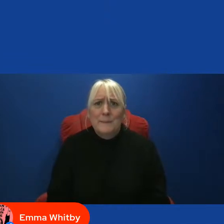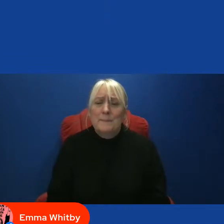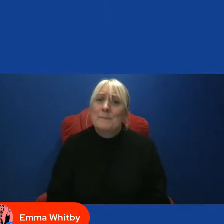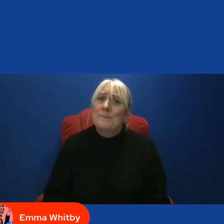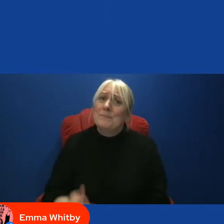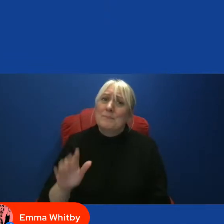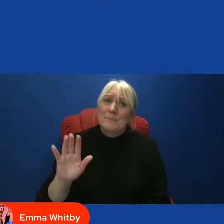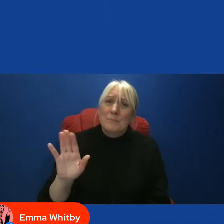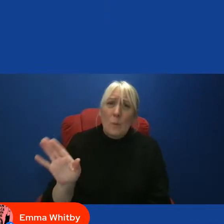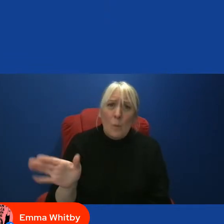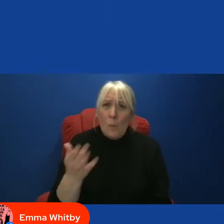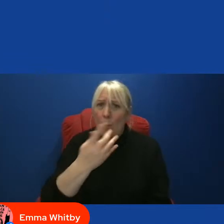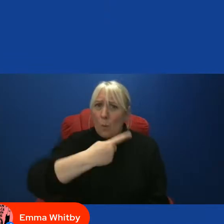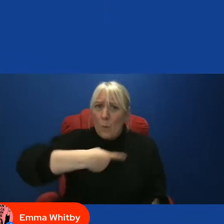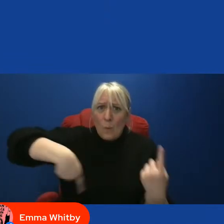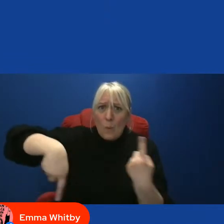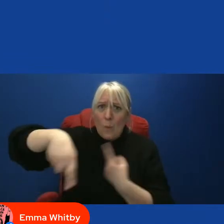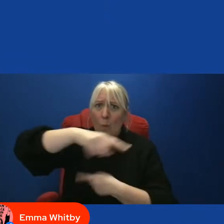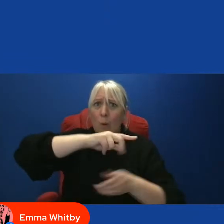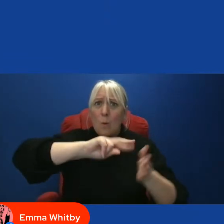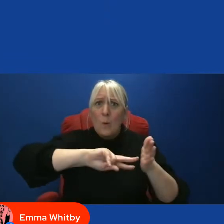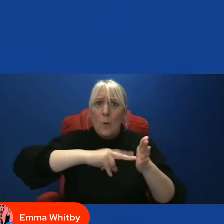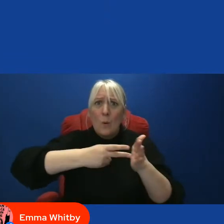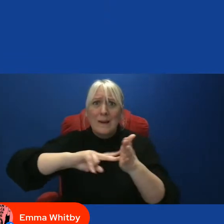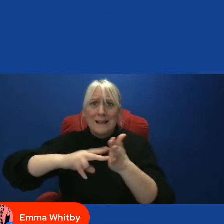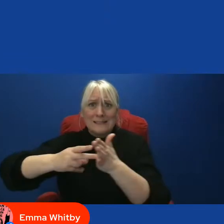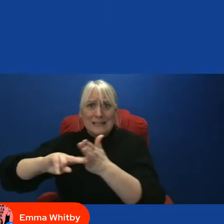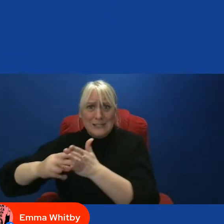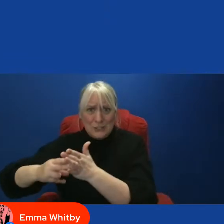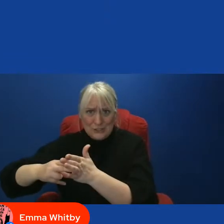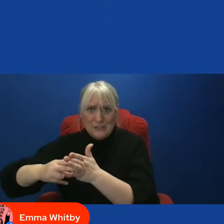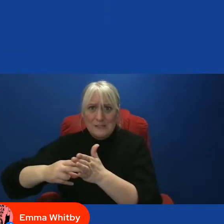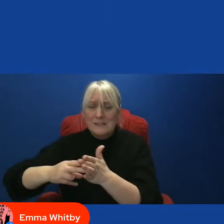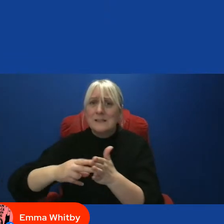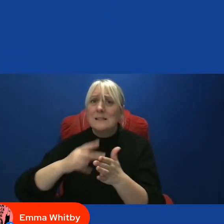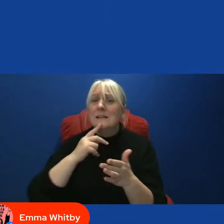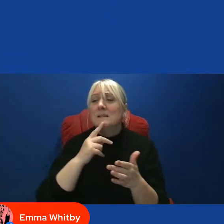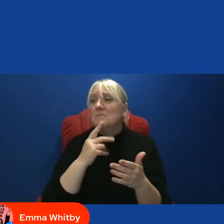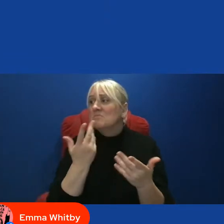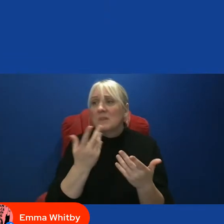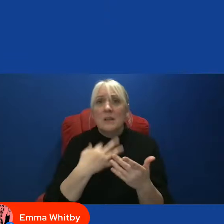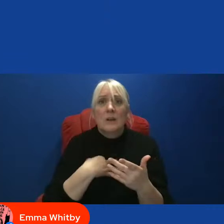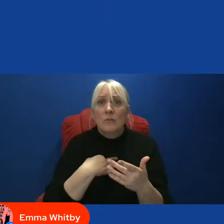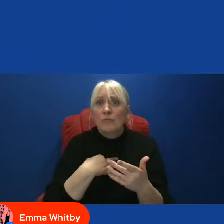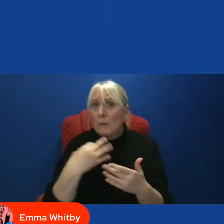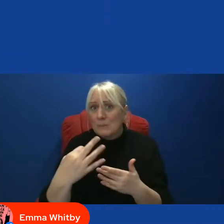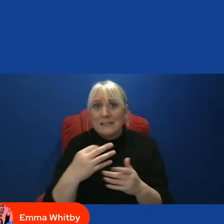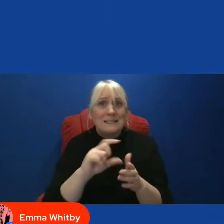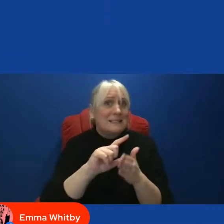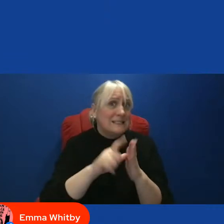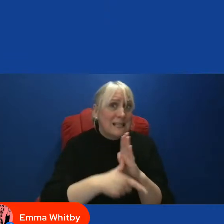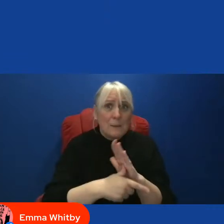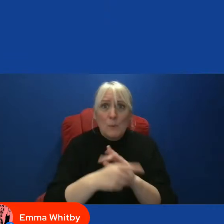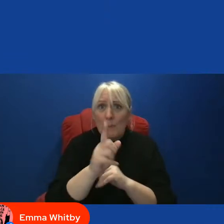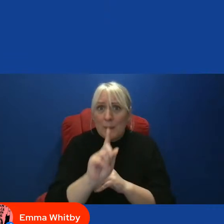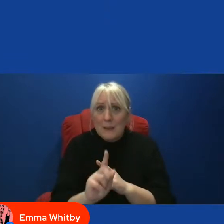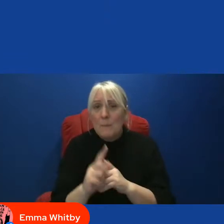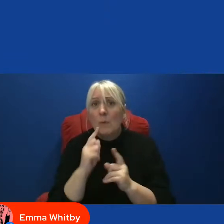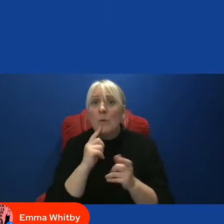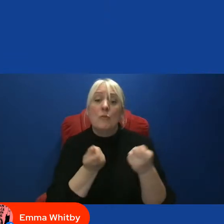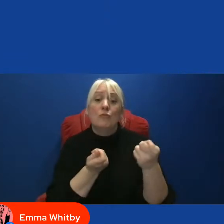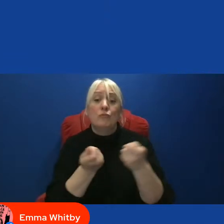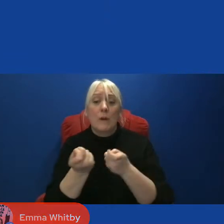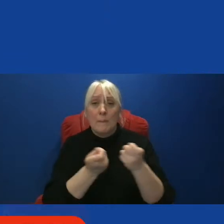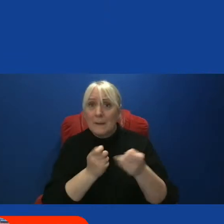every single organisation, whether it is one representing disabled people or run by